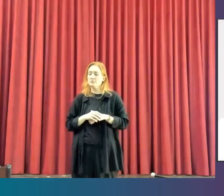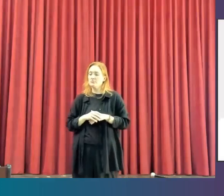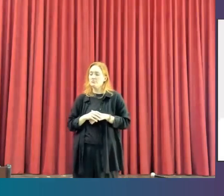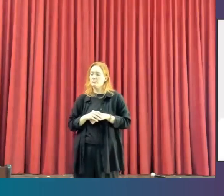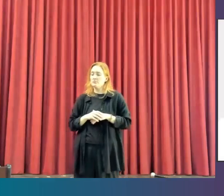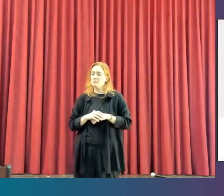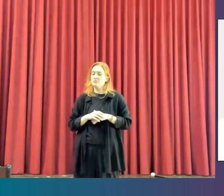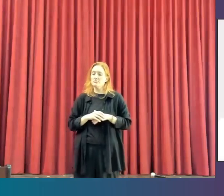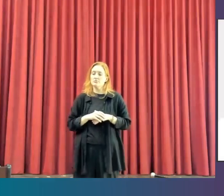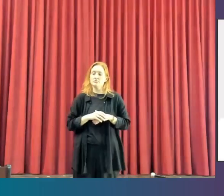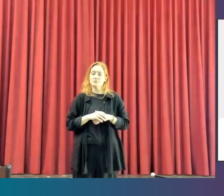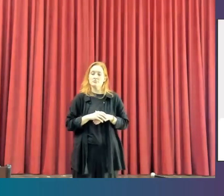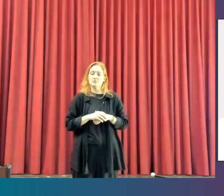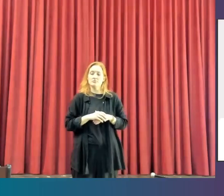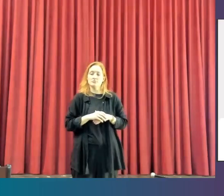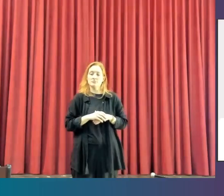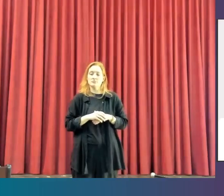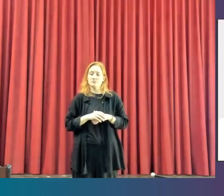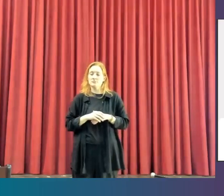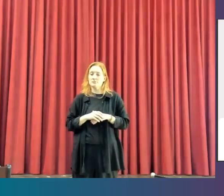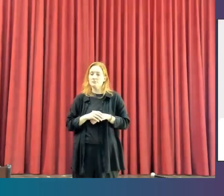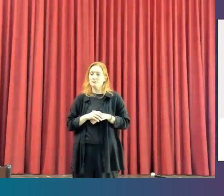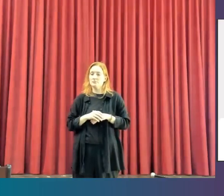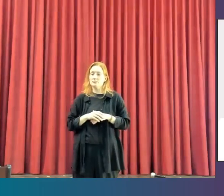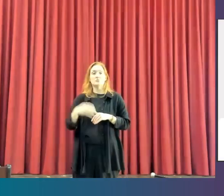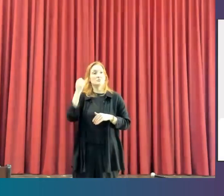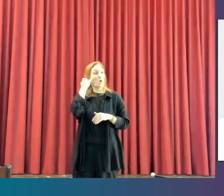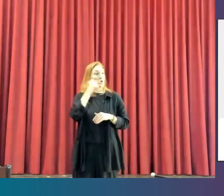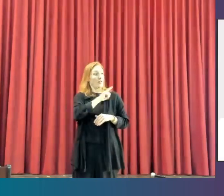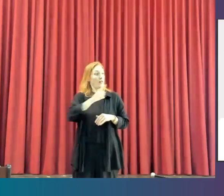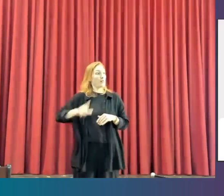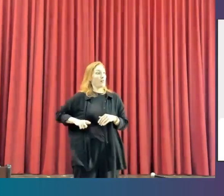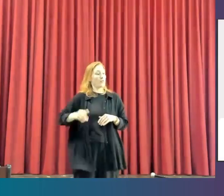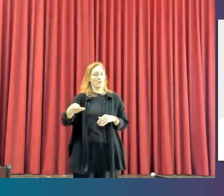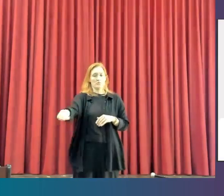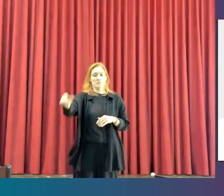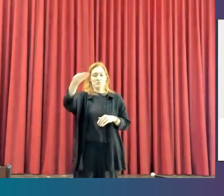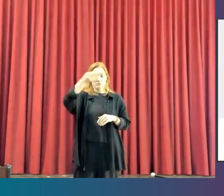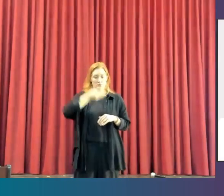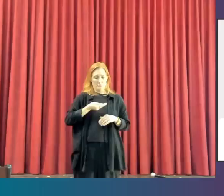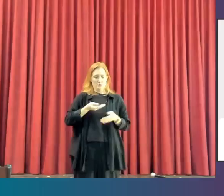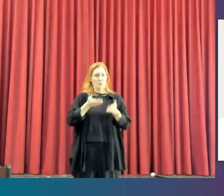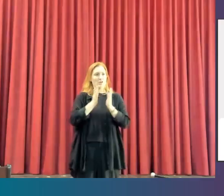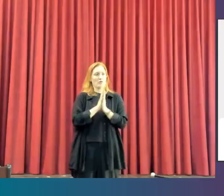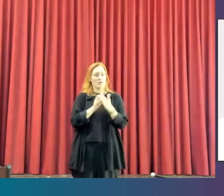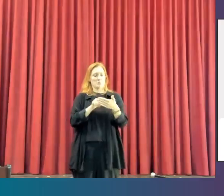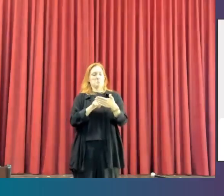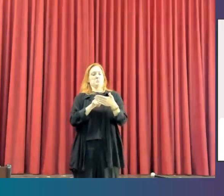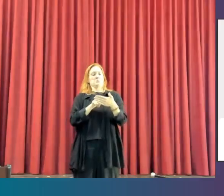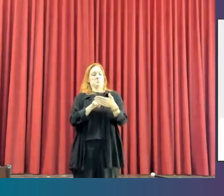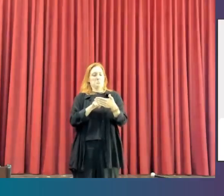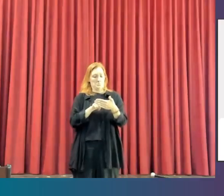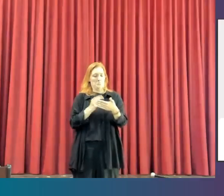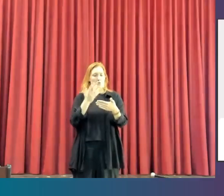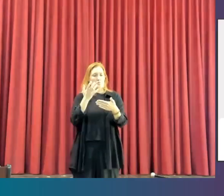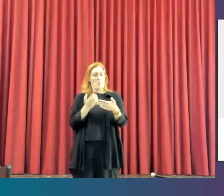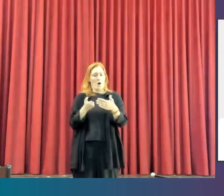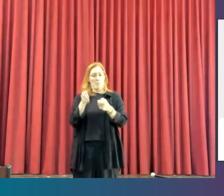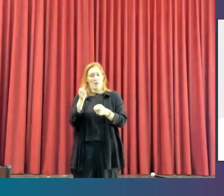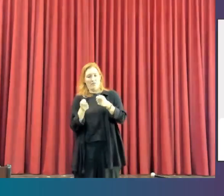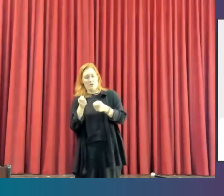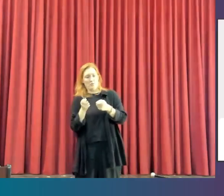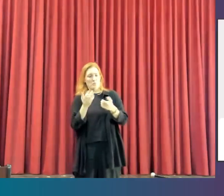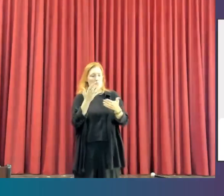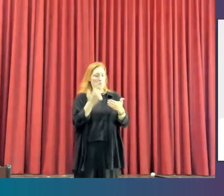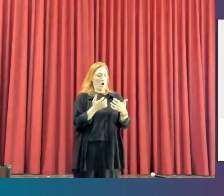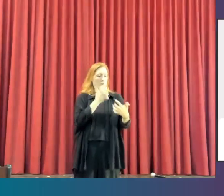So when a landlord gets a request, a reasonable accommodation request, we want something different in our housing,